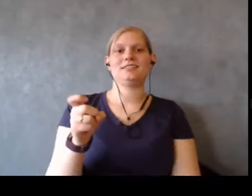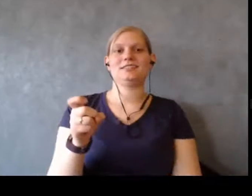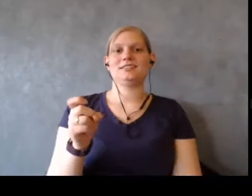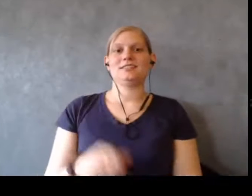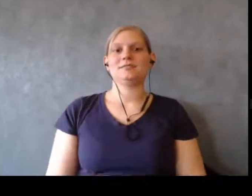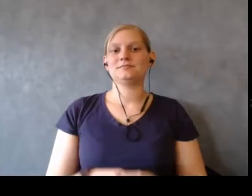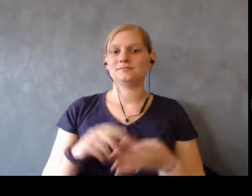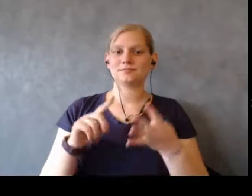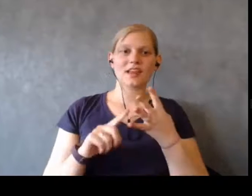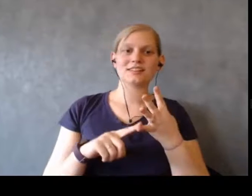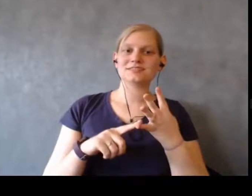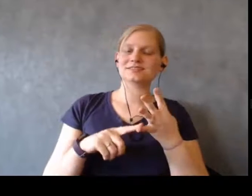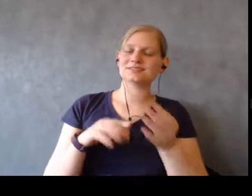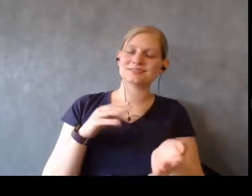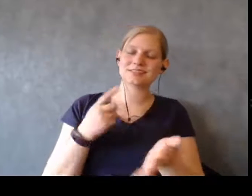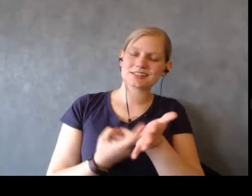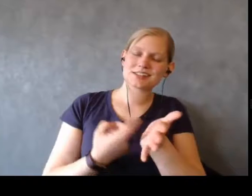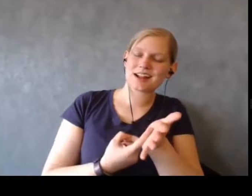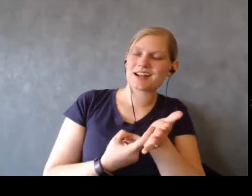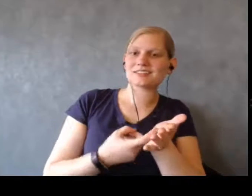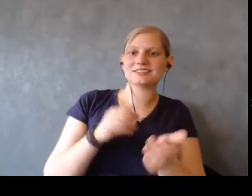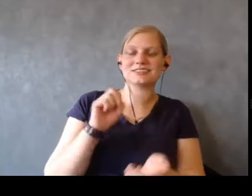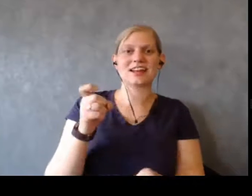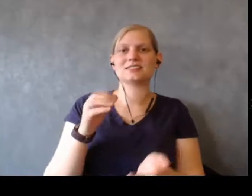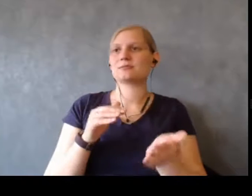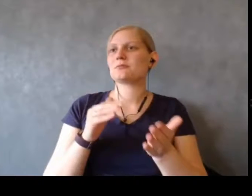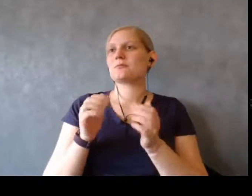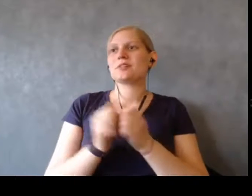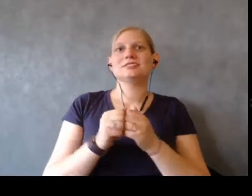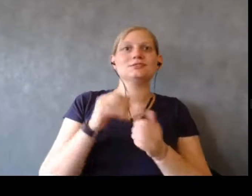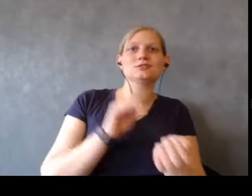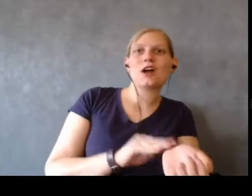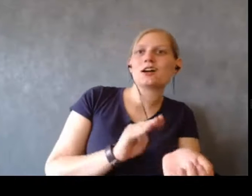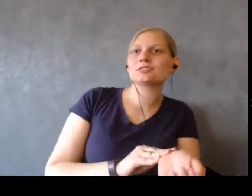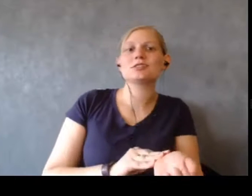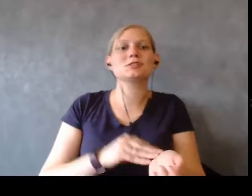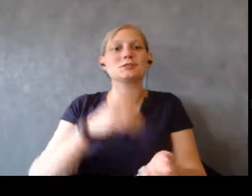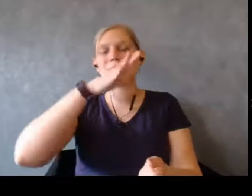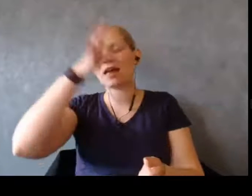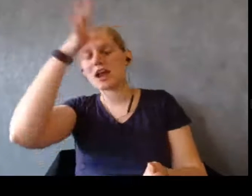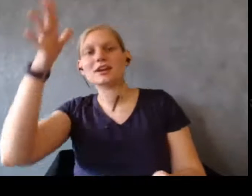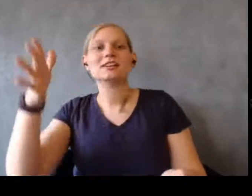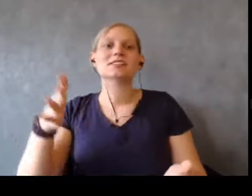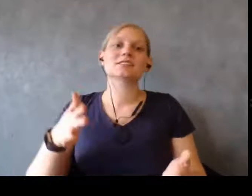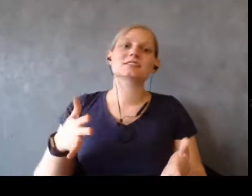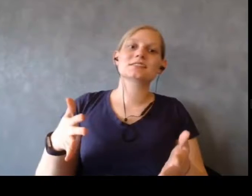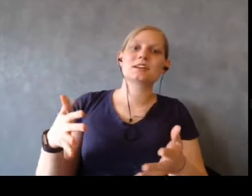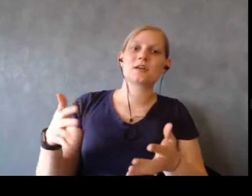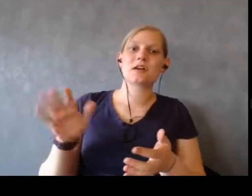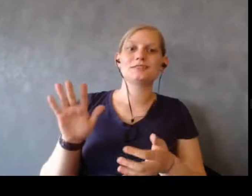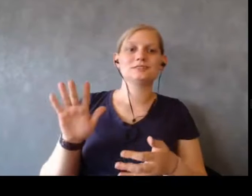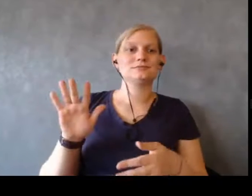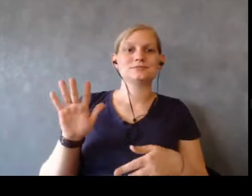Talk about sex with a doctor or a nurse, with your kids, with your parents. If you've got a partner, start by saying something that you like